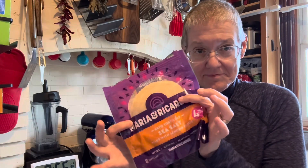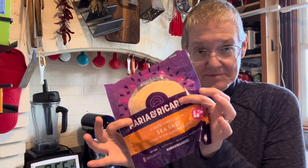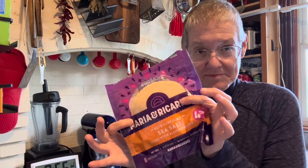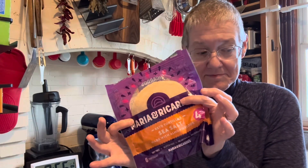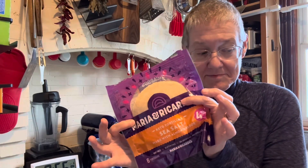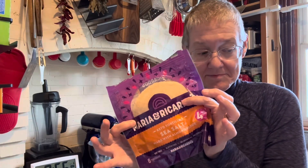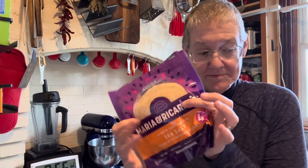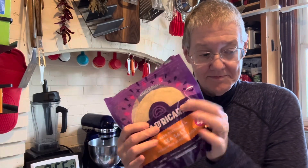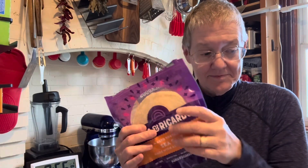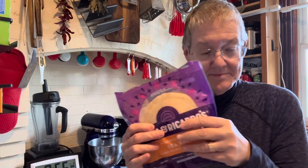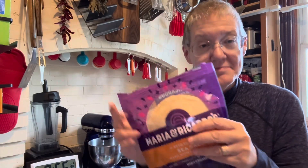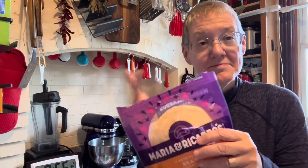1 tortilla.